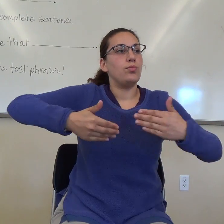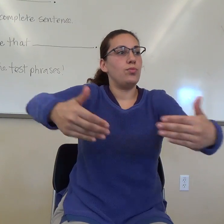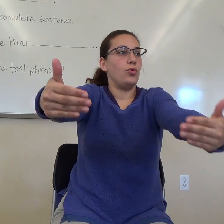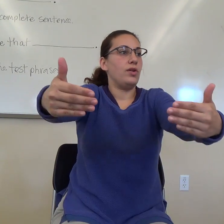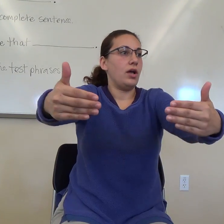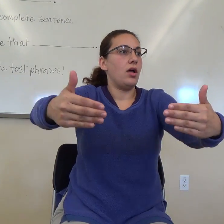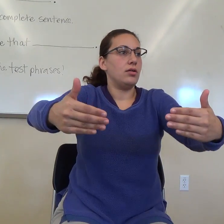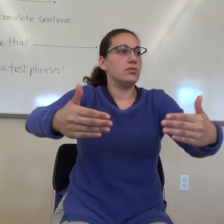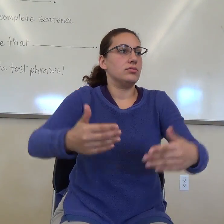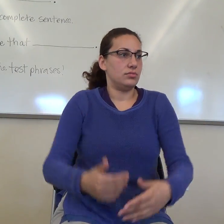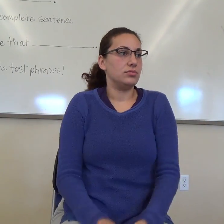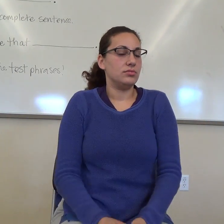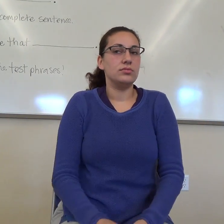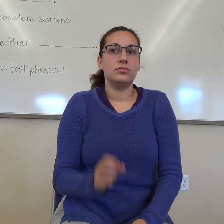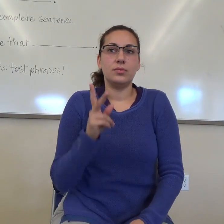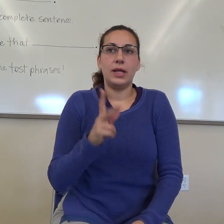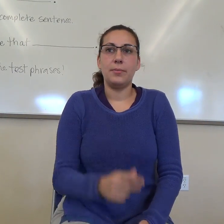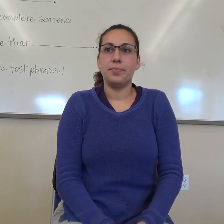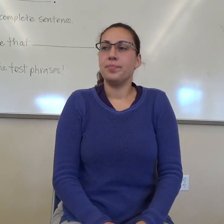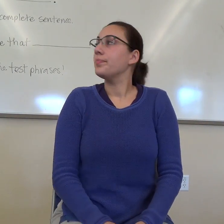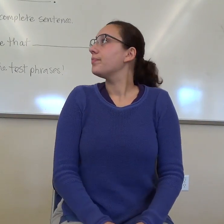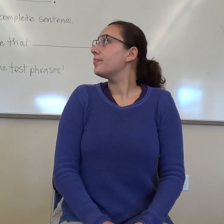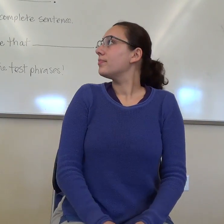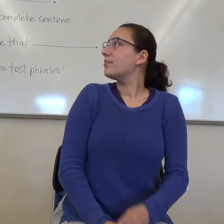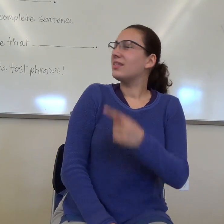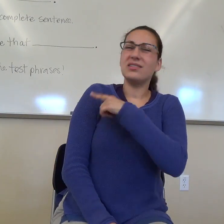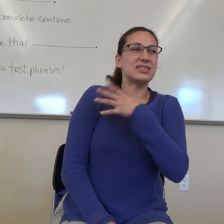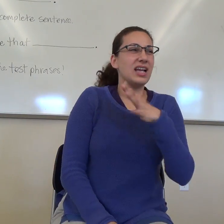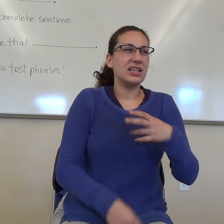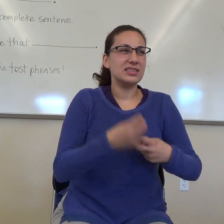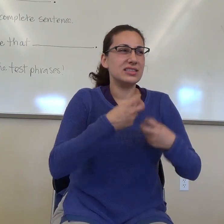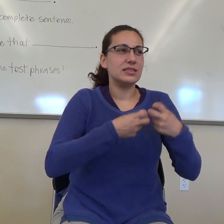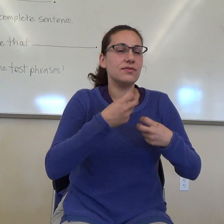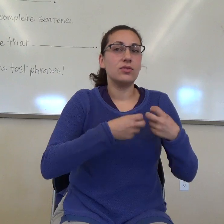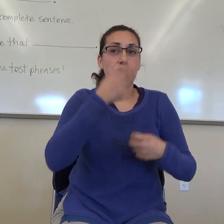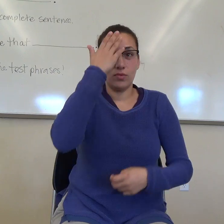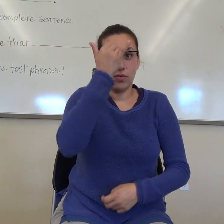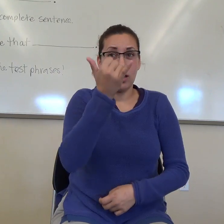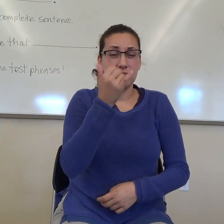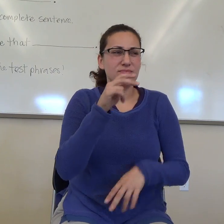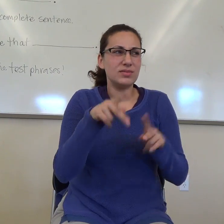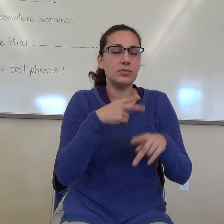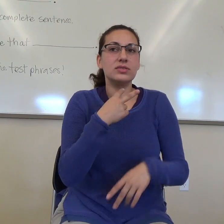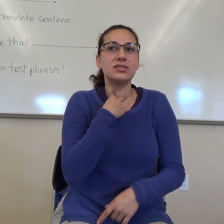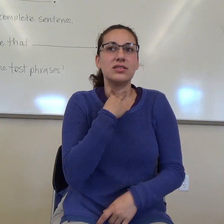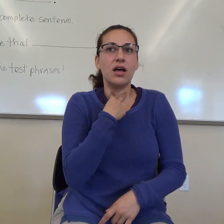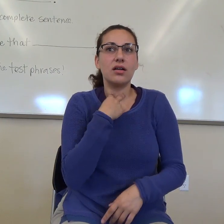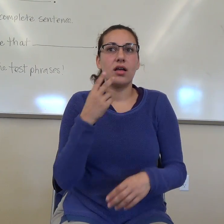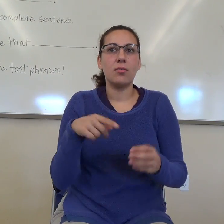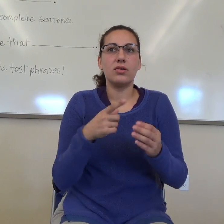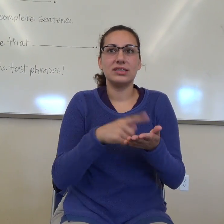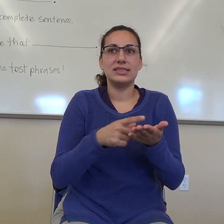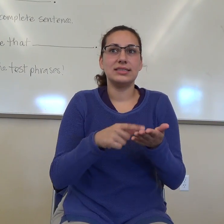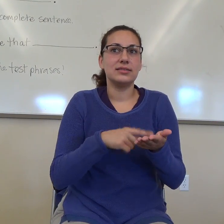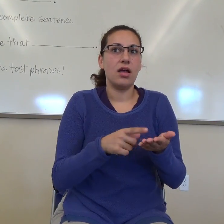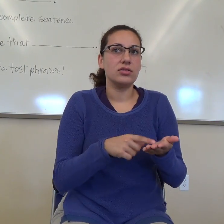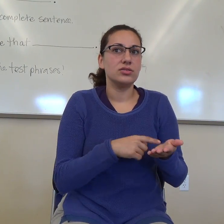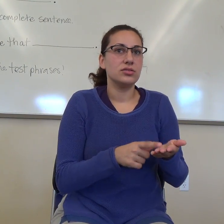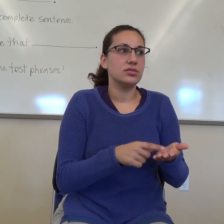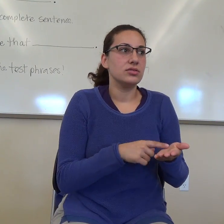Okay, but this was tricky because people got hung up on this discussion of the fact